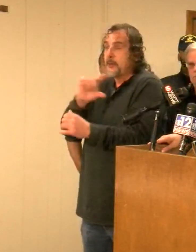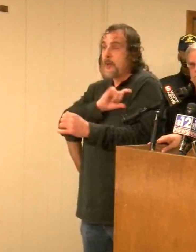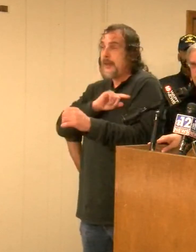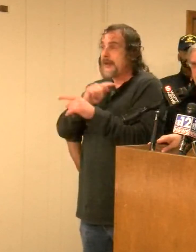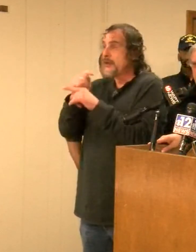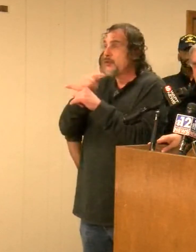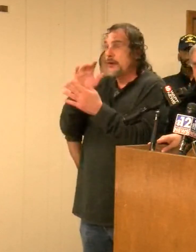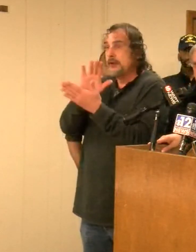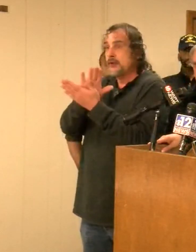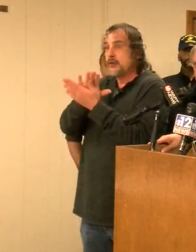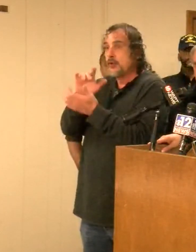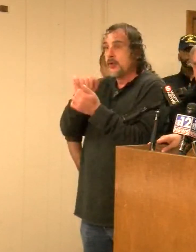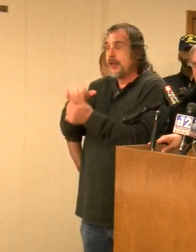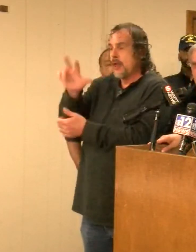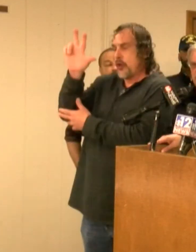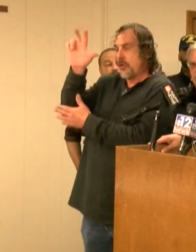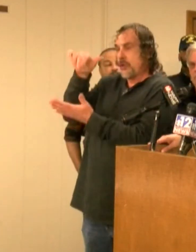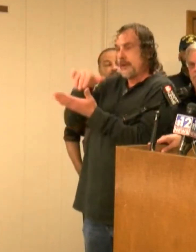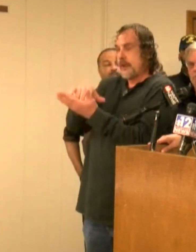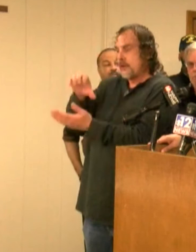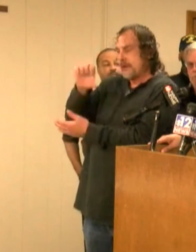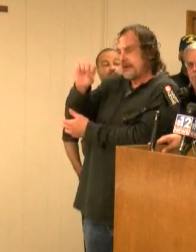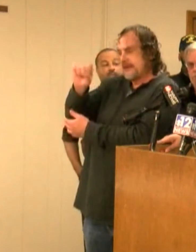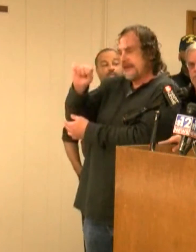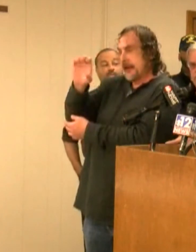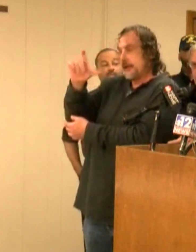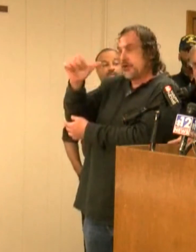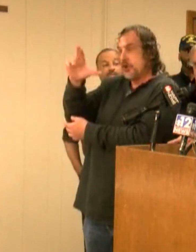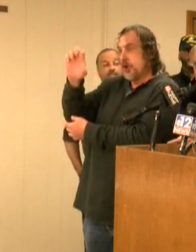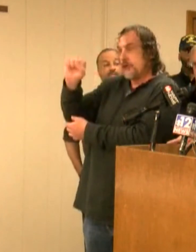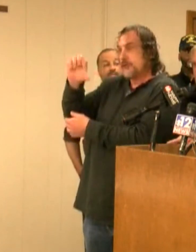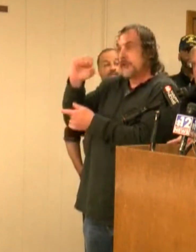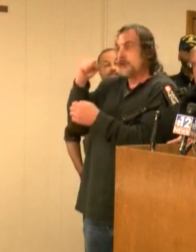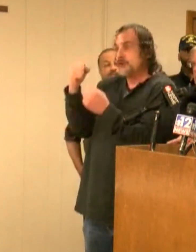facility, which is at 3000 St. Charles Street. We